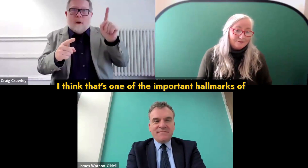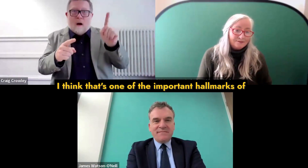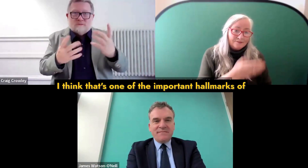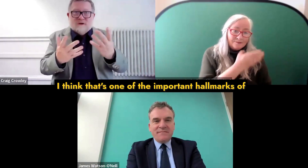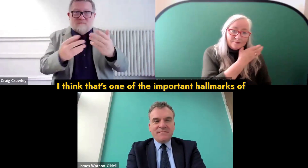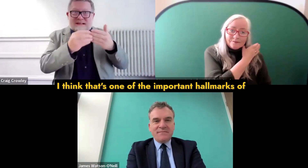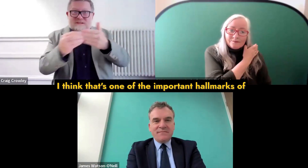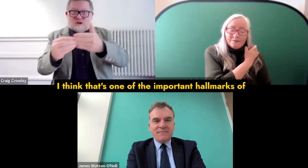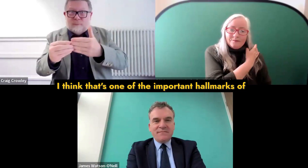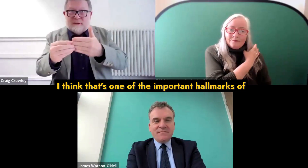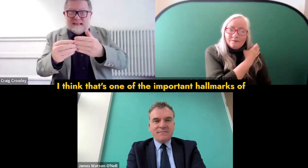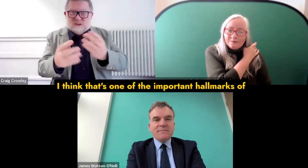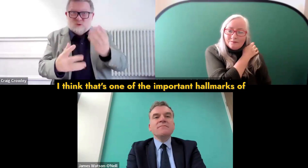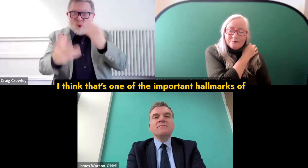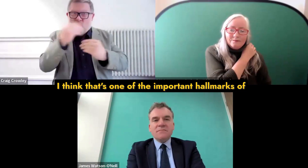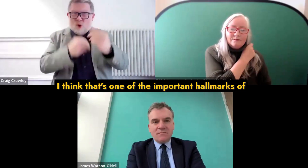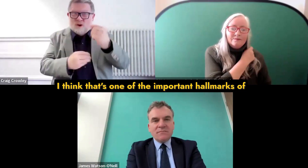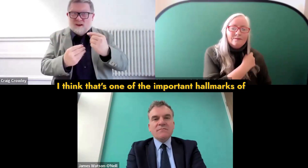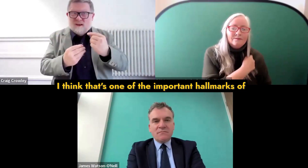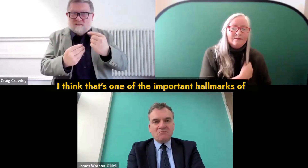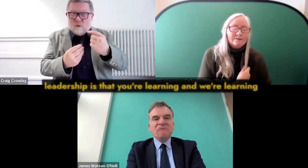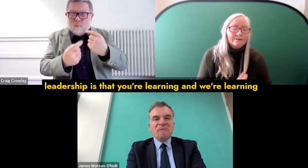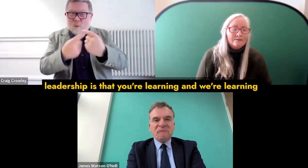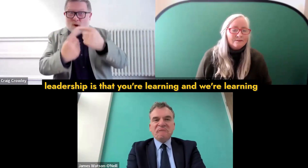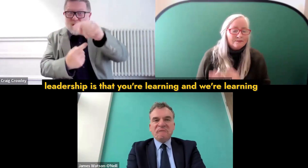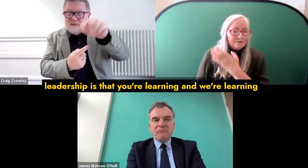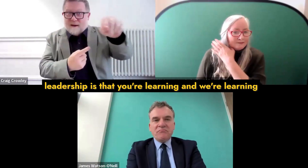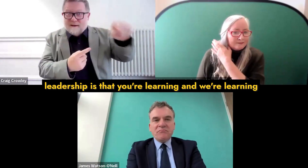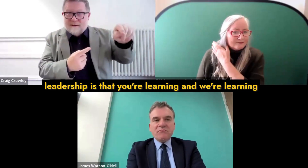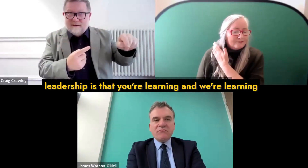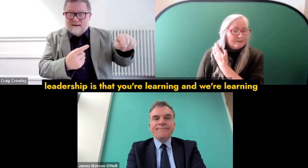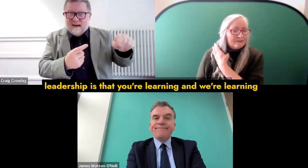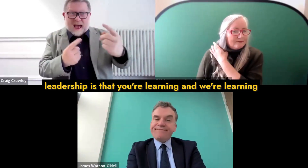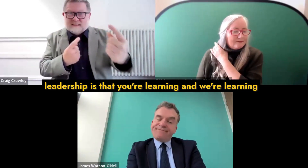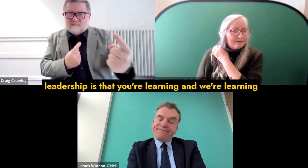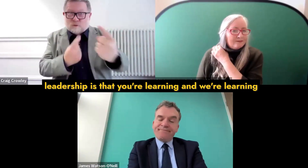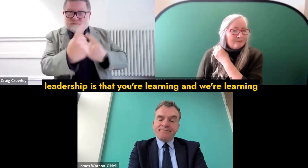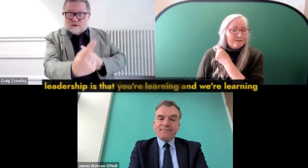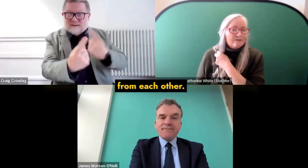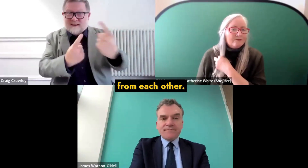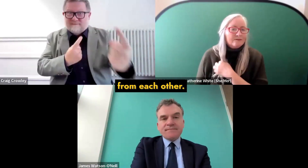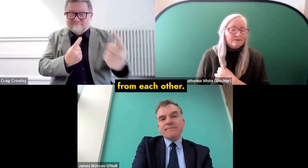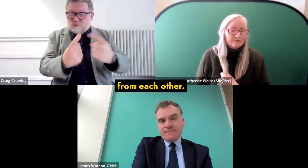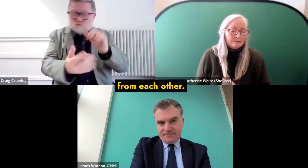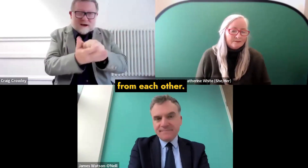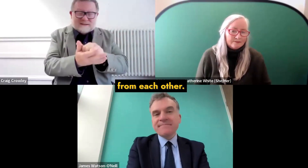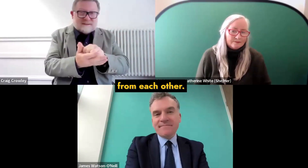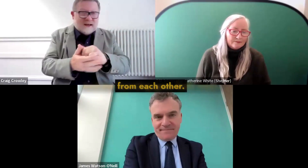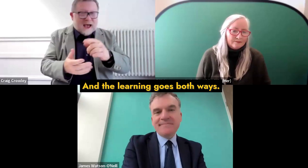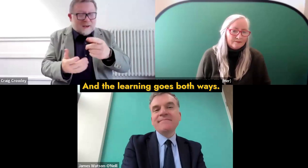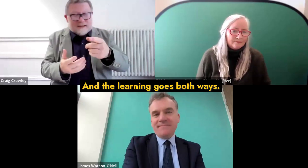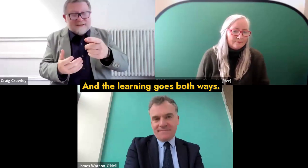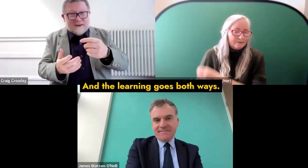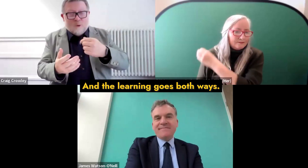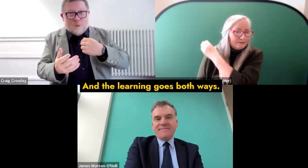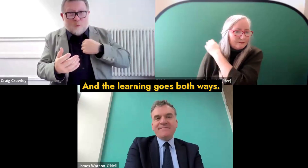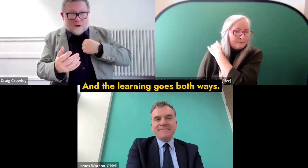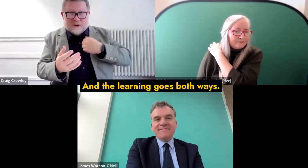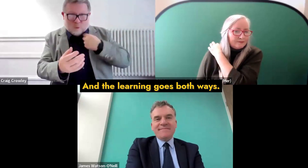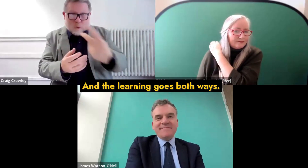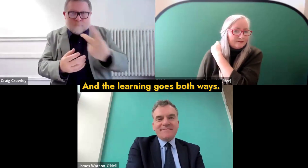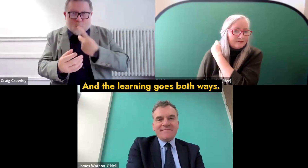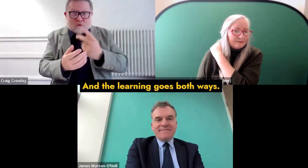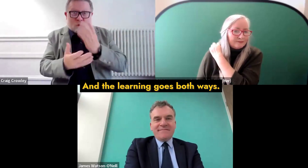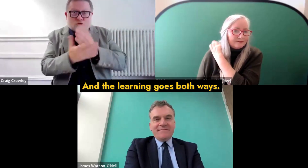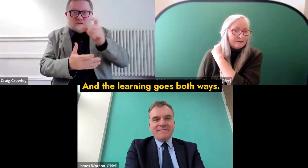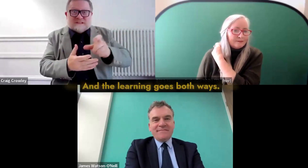I think that's one of the important hallmarks of leadership is that you're learning and we're learning from each other. And the learning